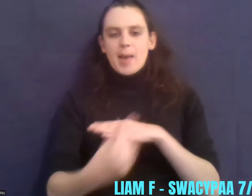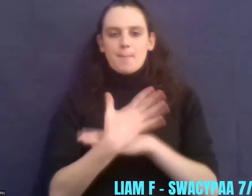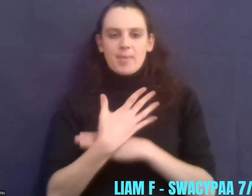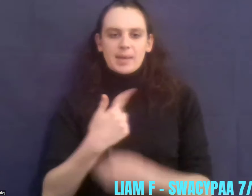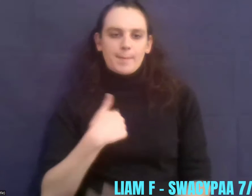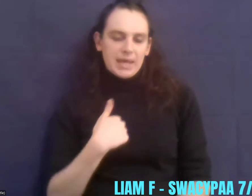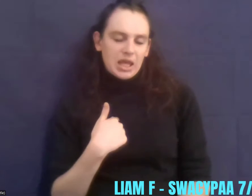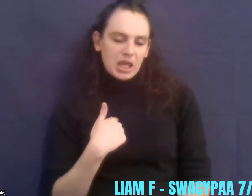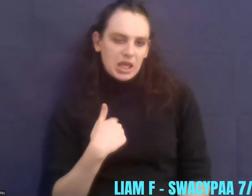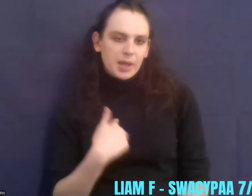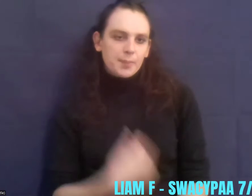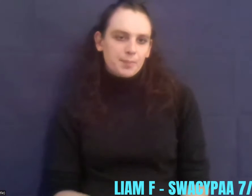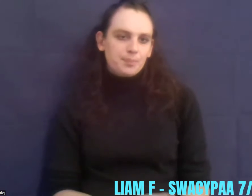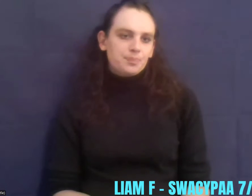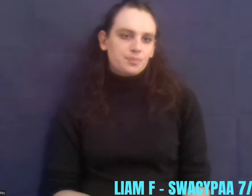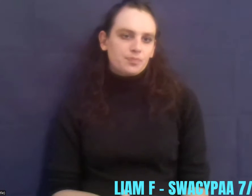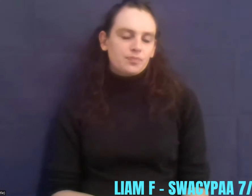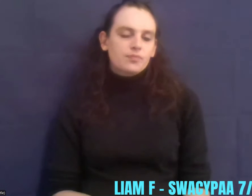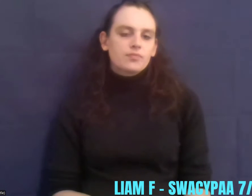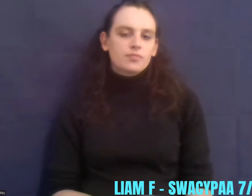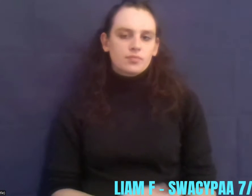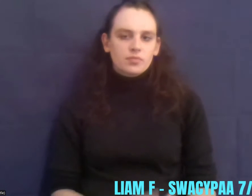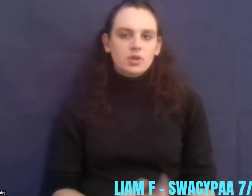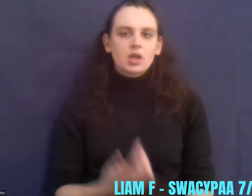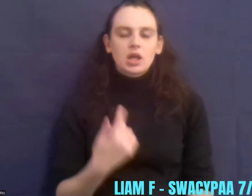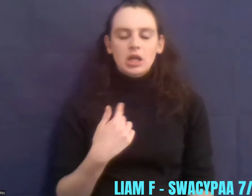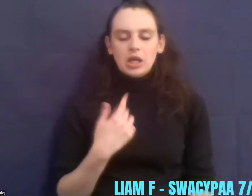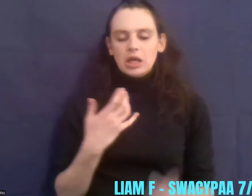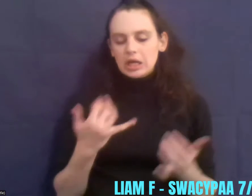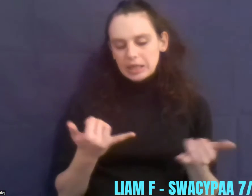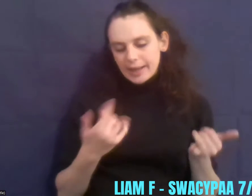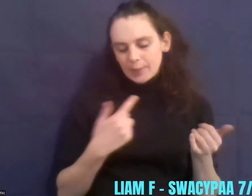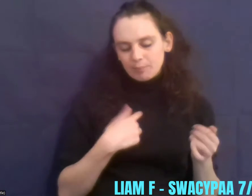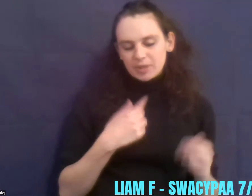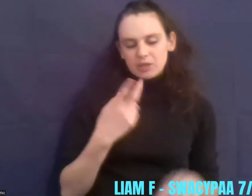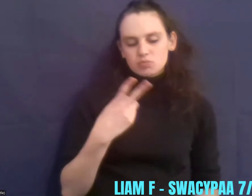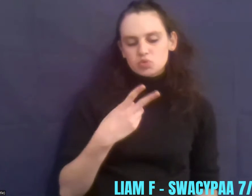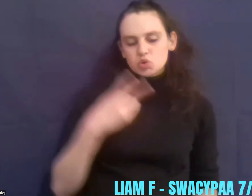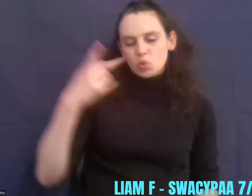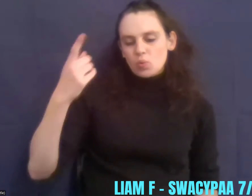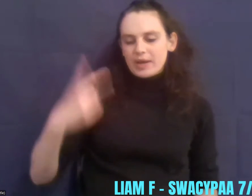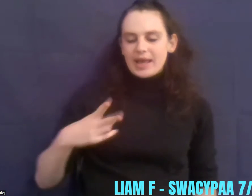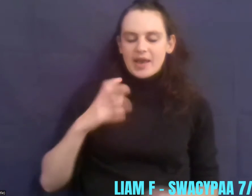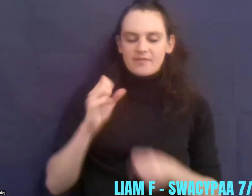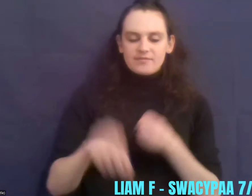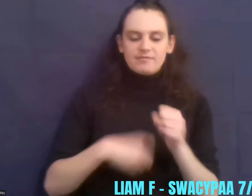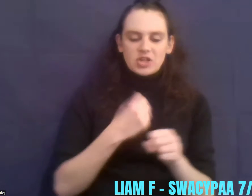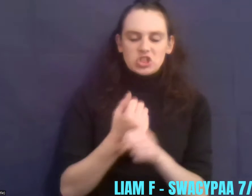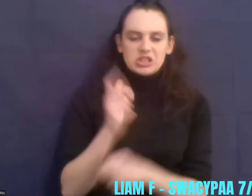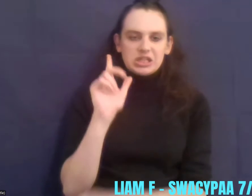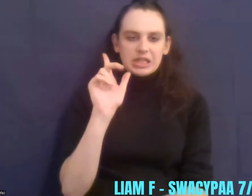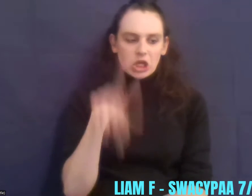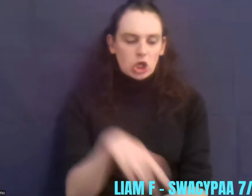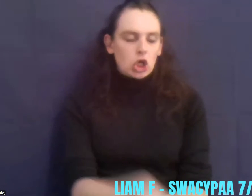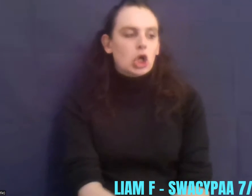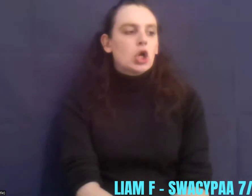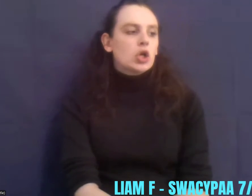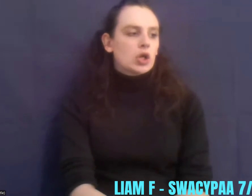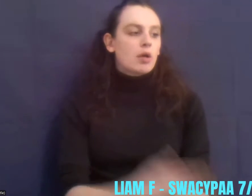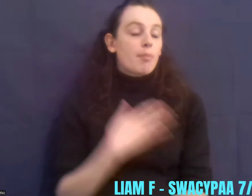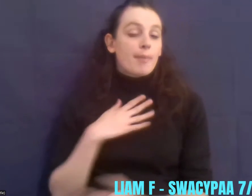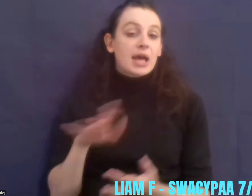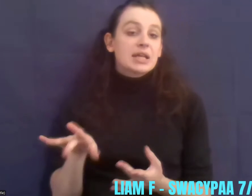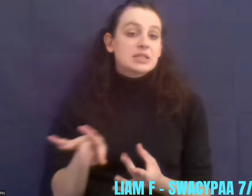here I am about 2.5 years later, and my spiritual